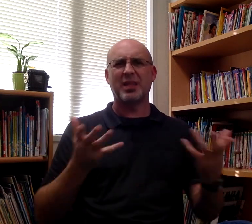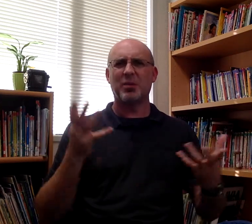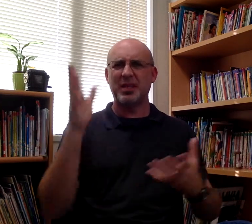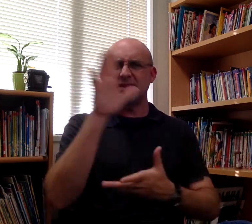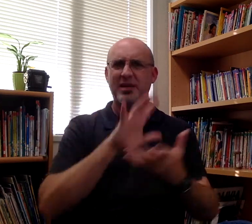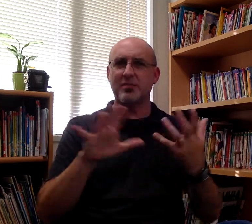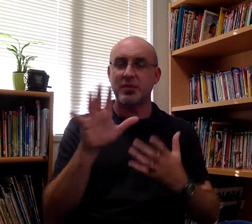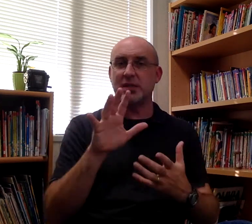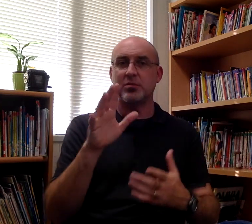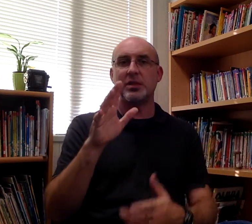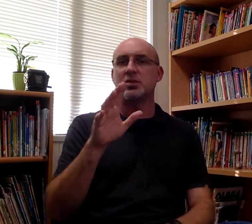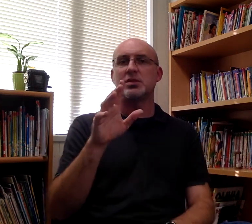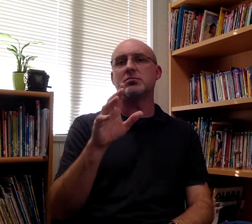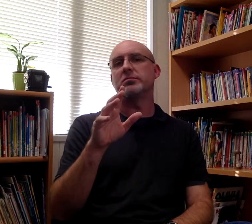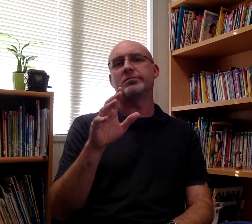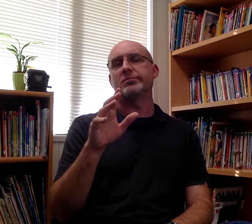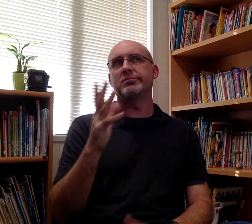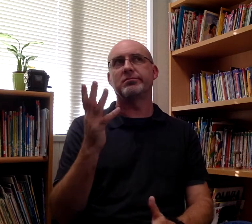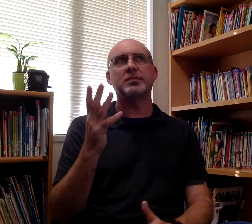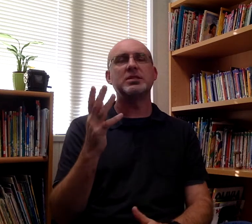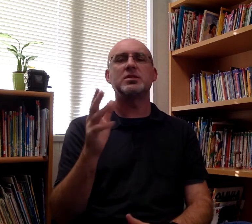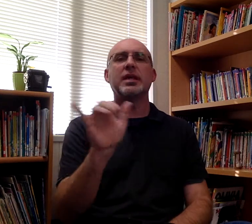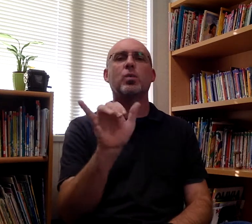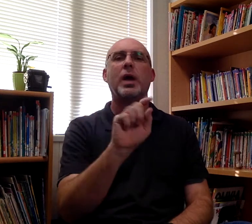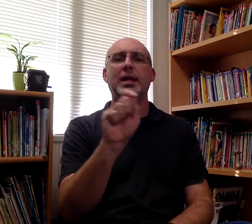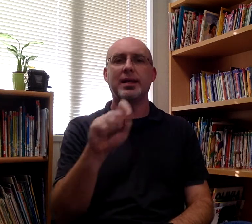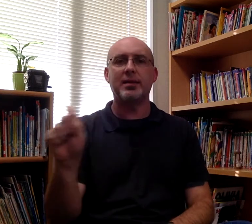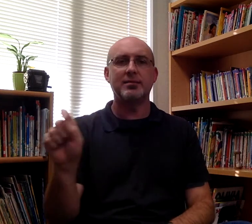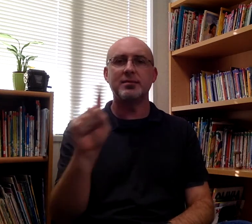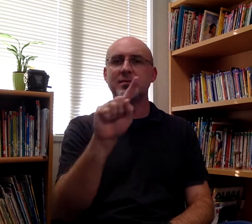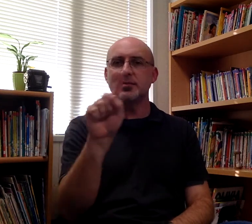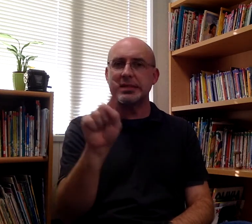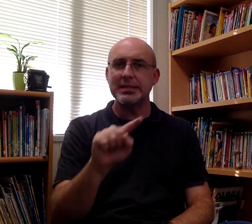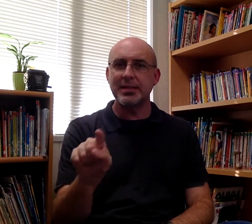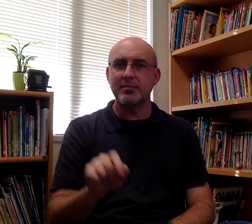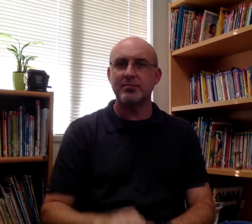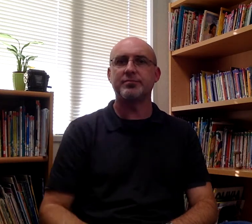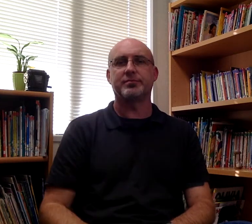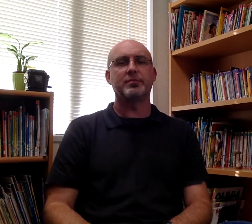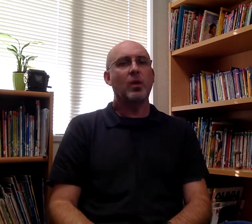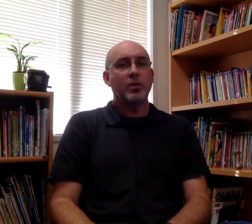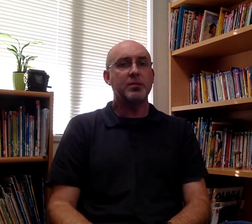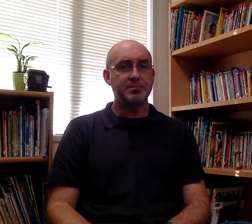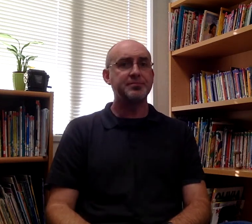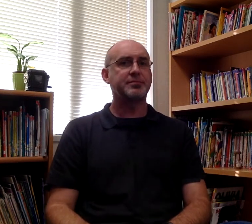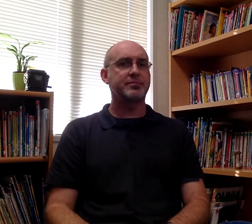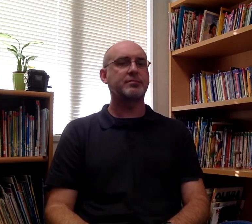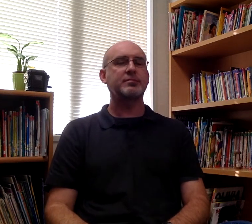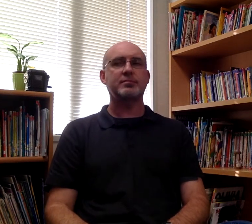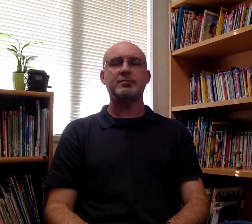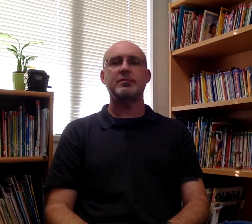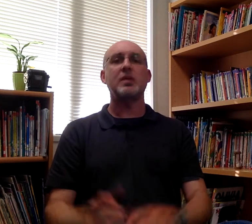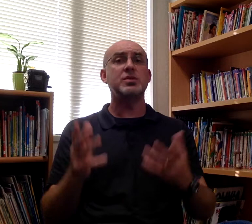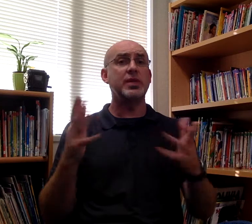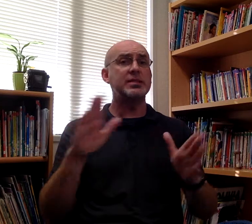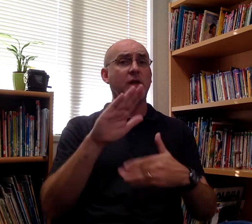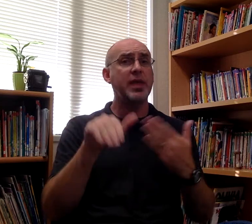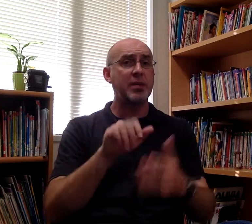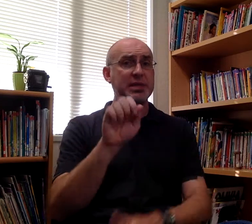hope that's not confusing, but it's just like writing it, Z. Okay? So that's all the